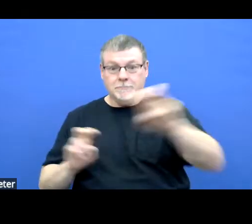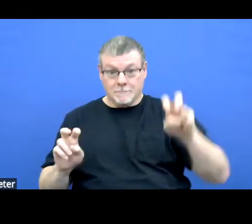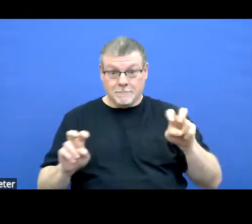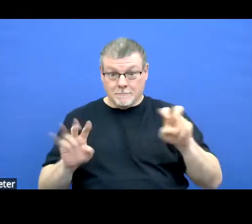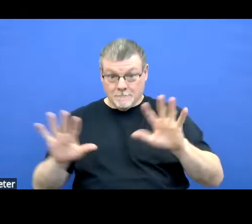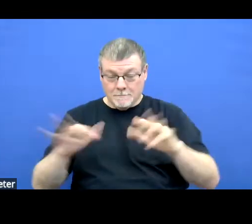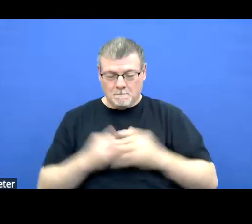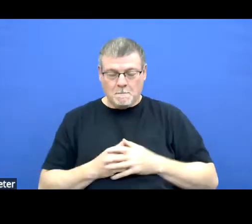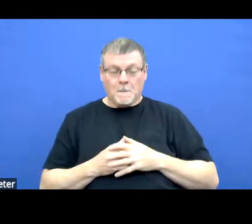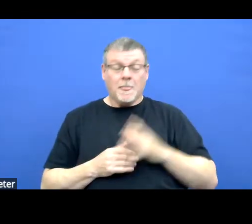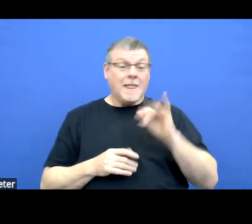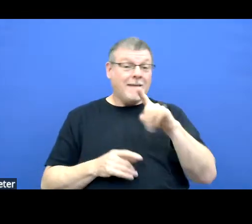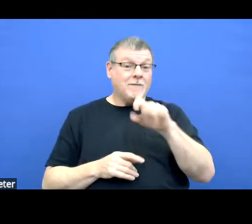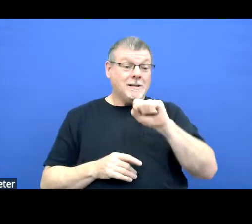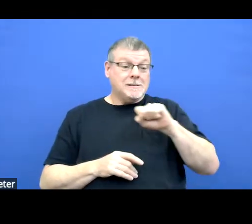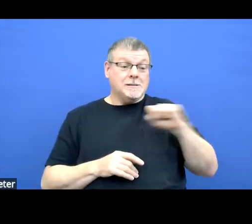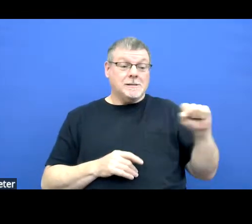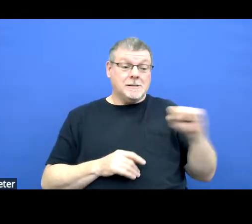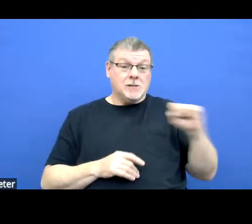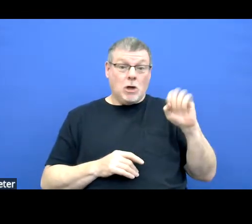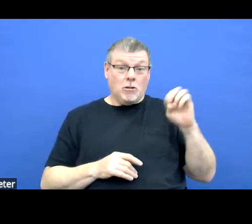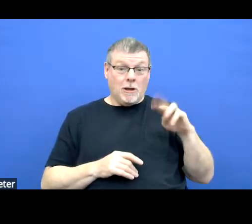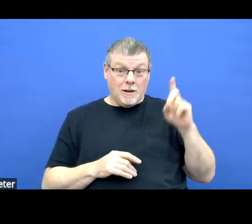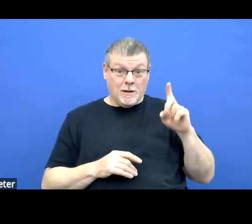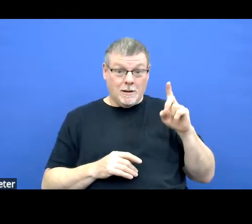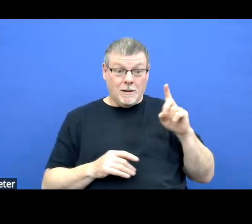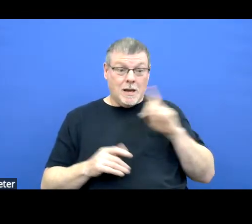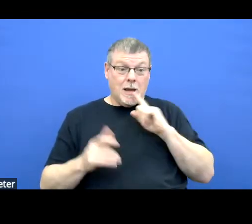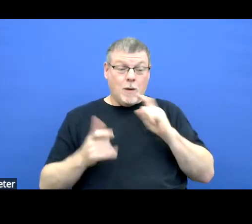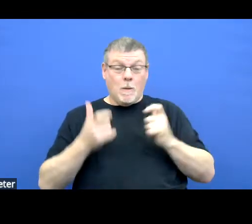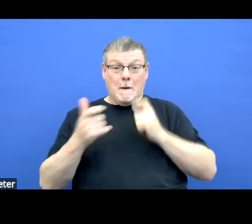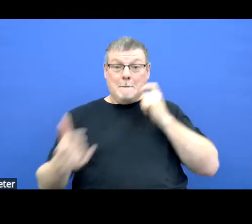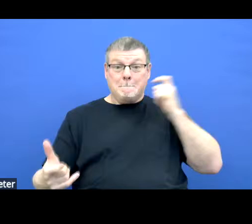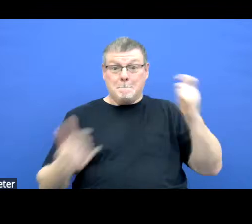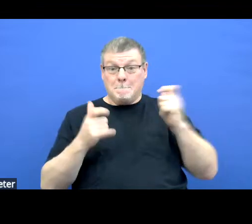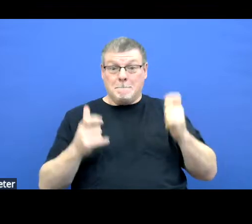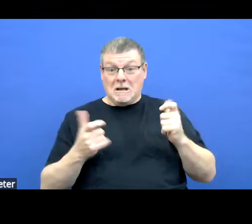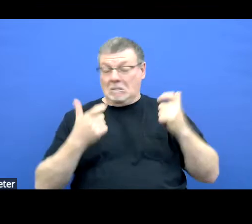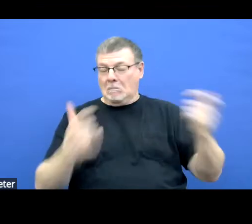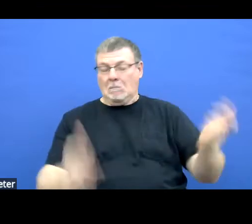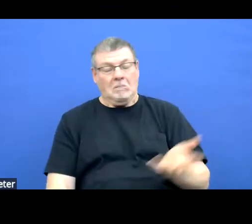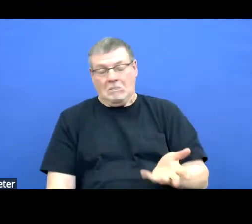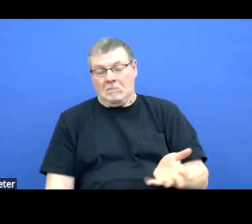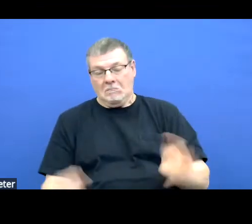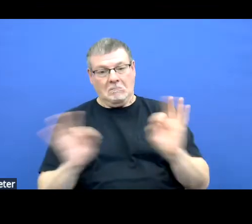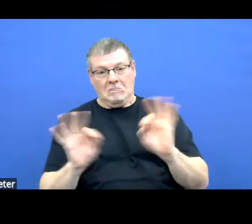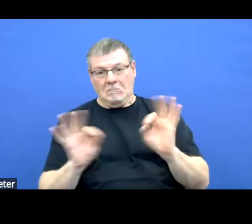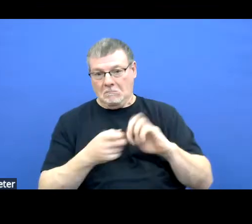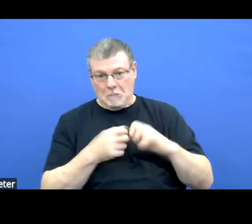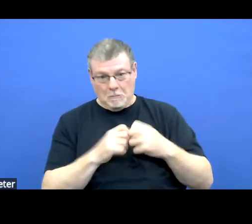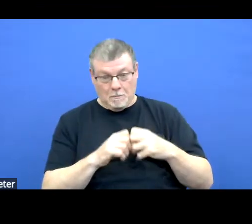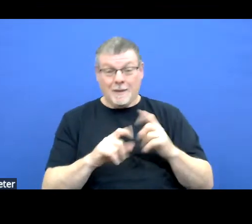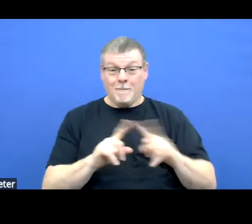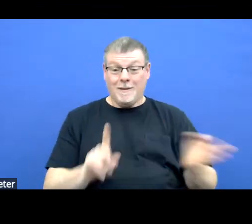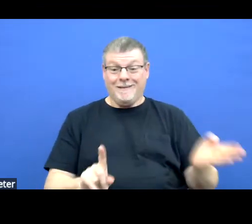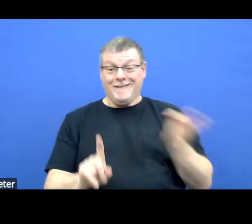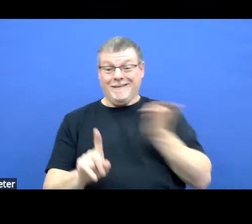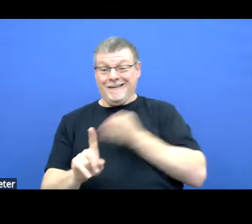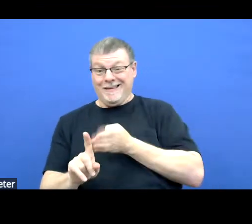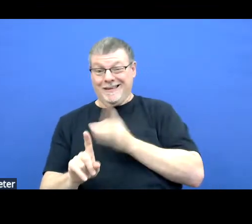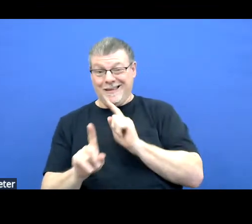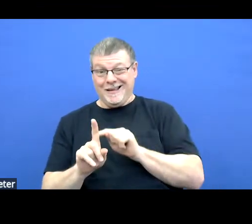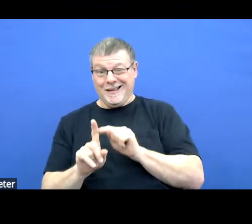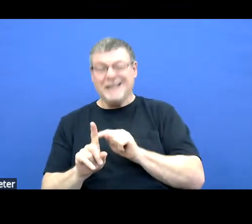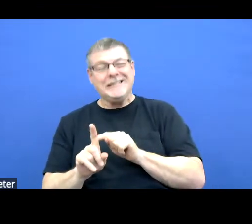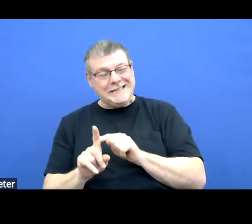were at the southern end of the plaza where there's the big parking field, probably not as much of an issue, but where you're located,